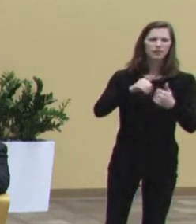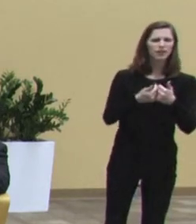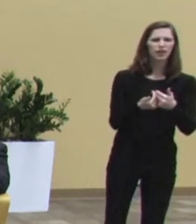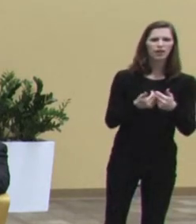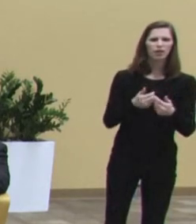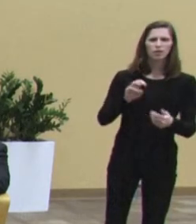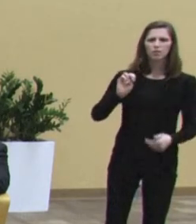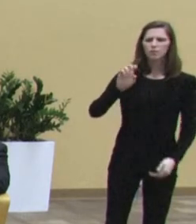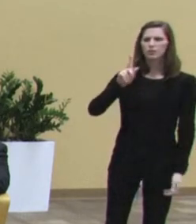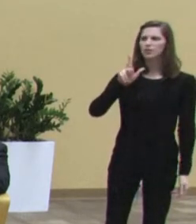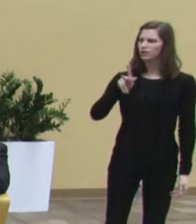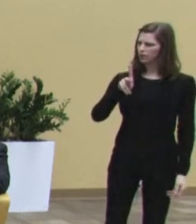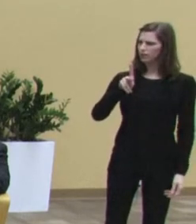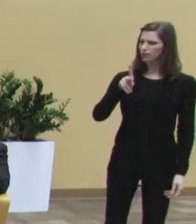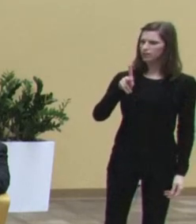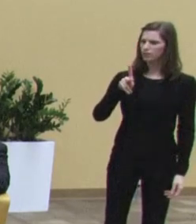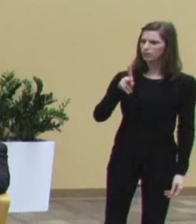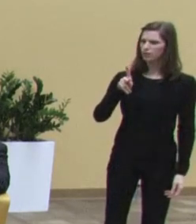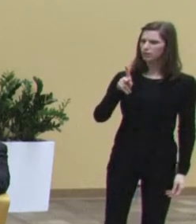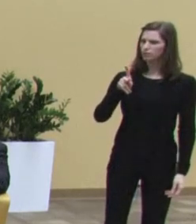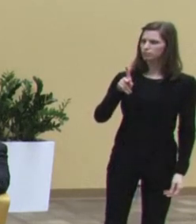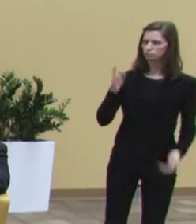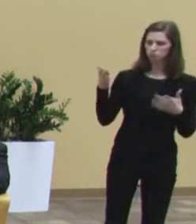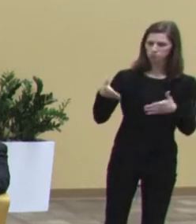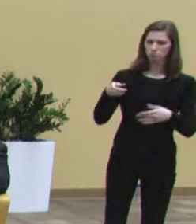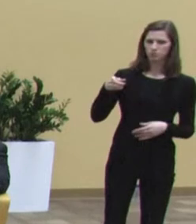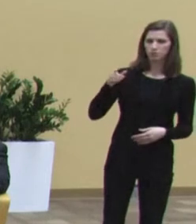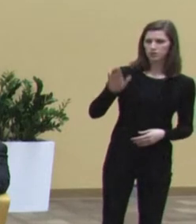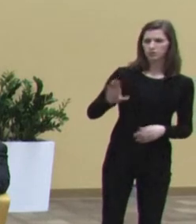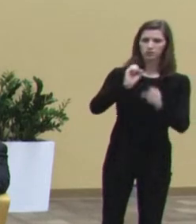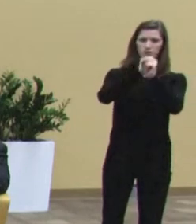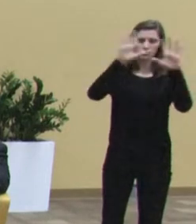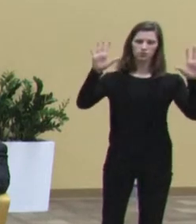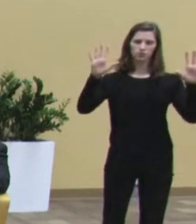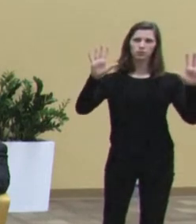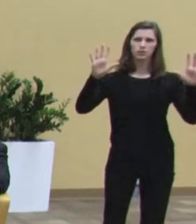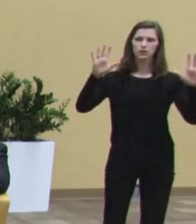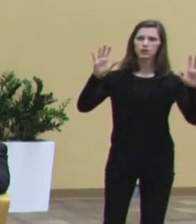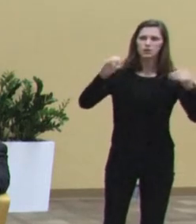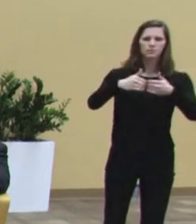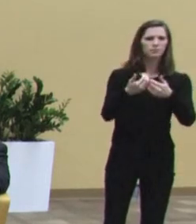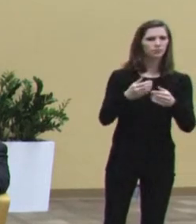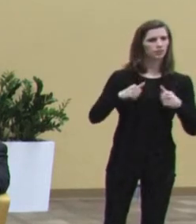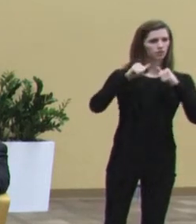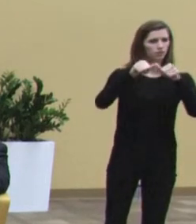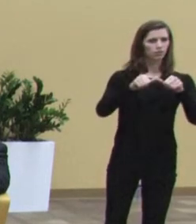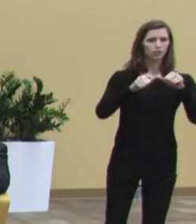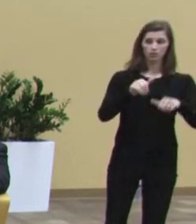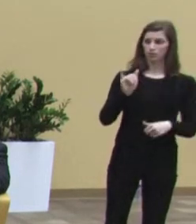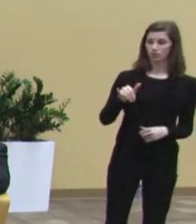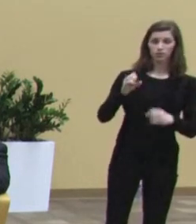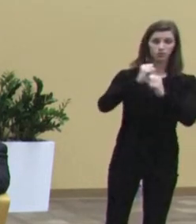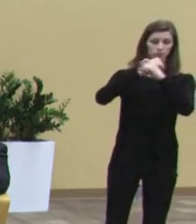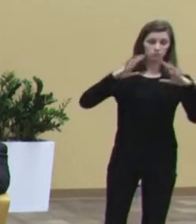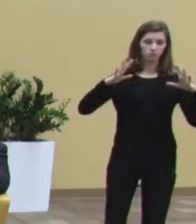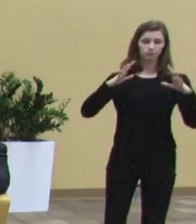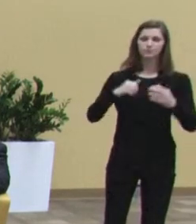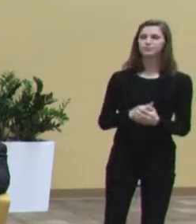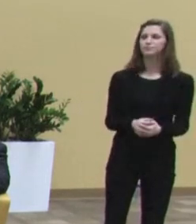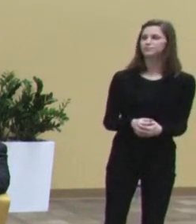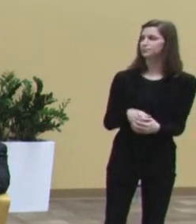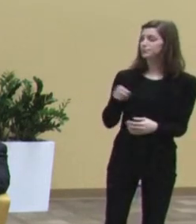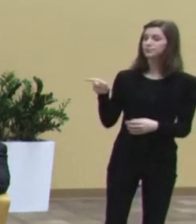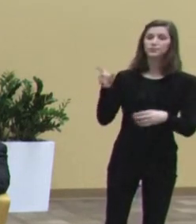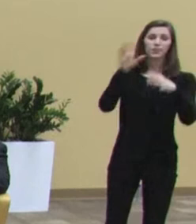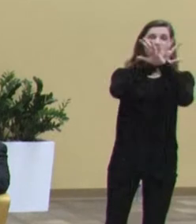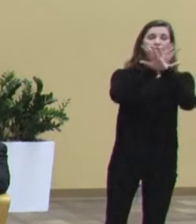King left us with, and how do we translate it so that more of our businesses can be successful? Charlotte is also the